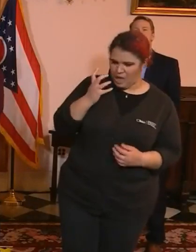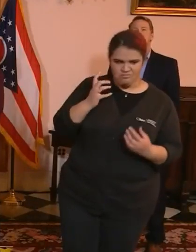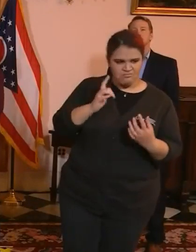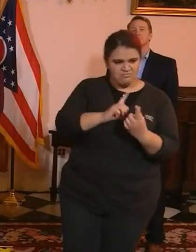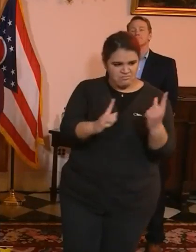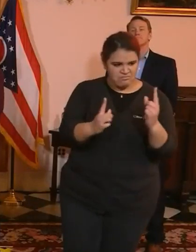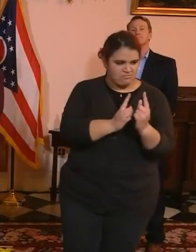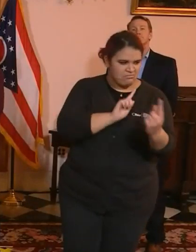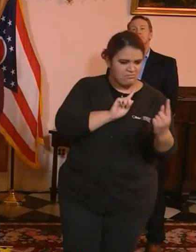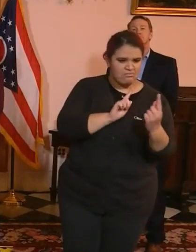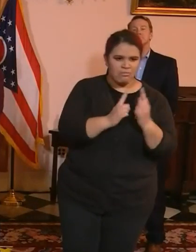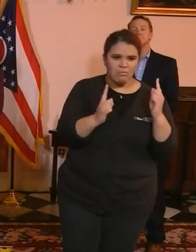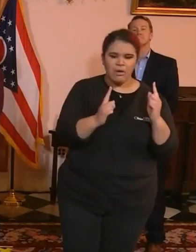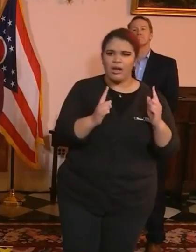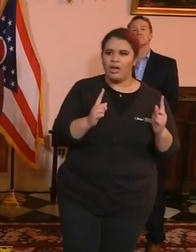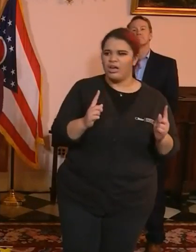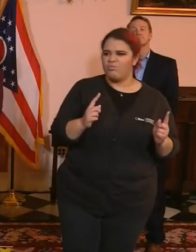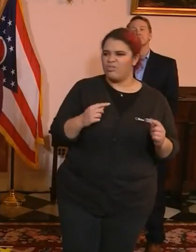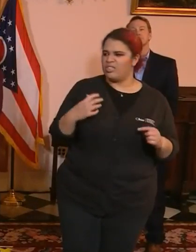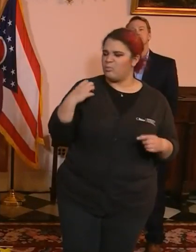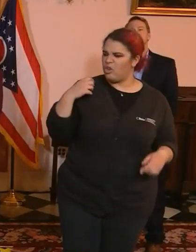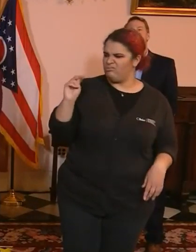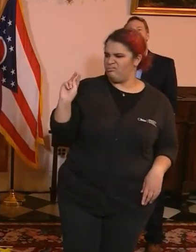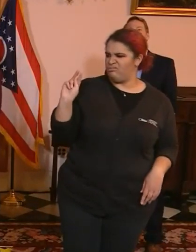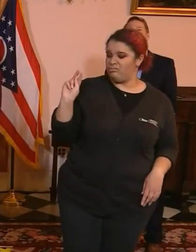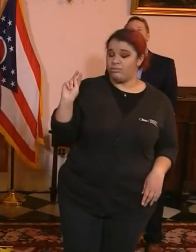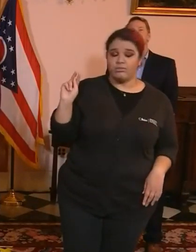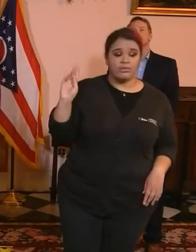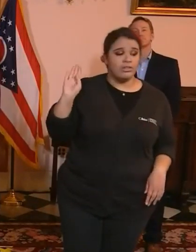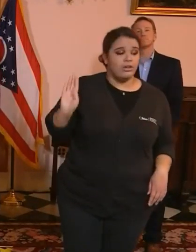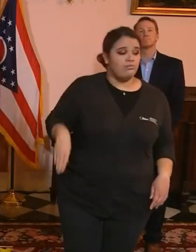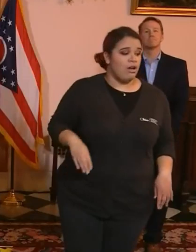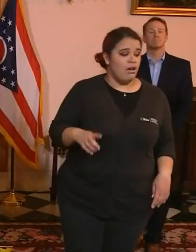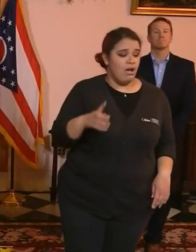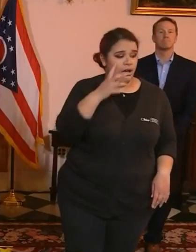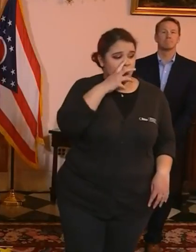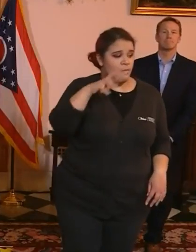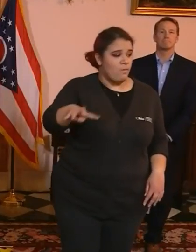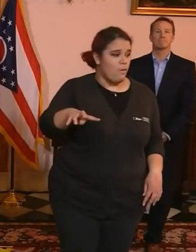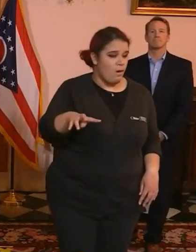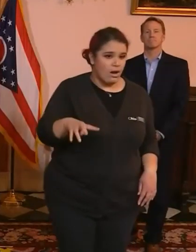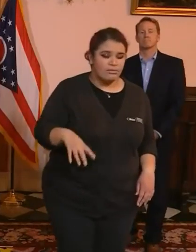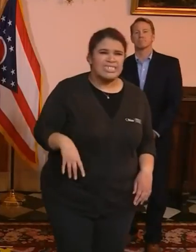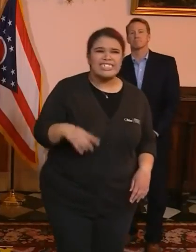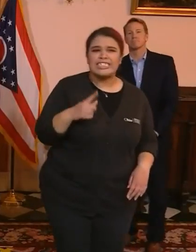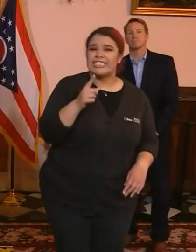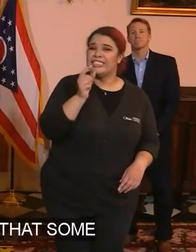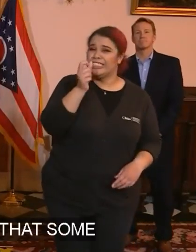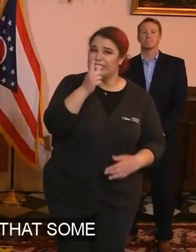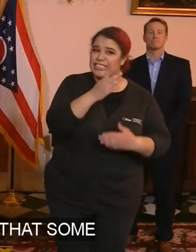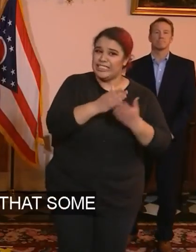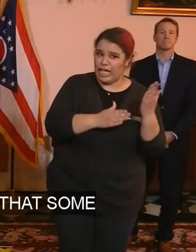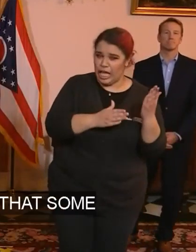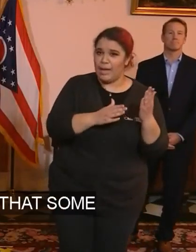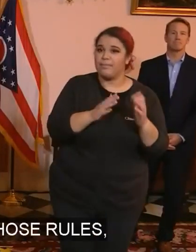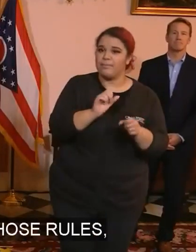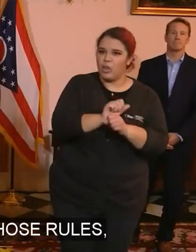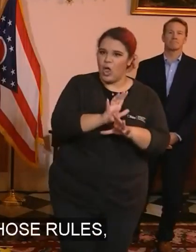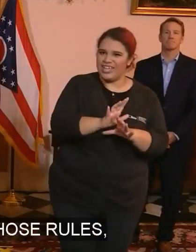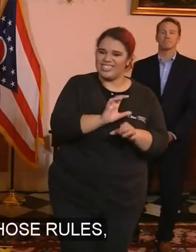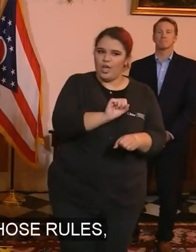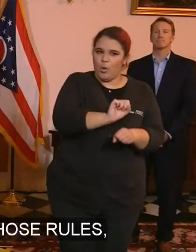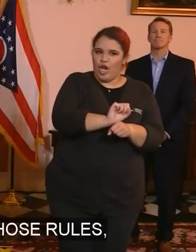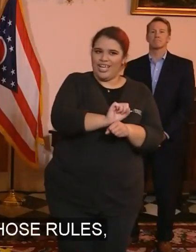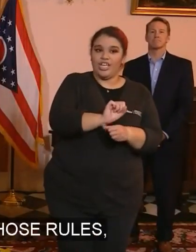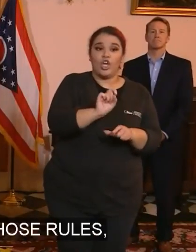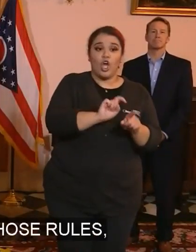that some employers are not following some of those rules, and employees, particularly in call centers, for instance, are still required to work in the